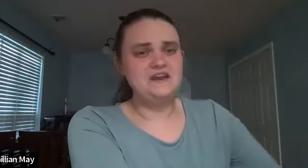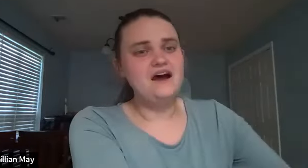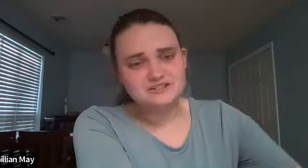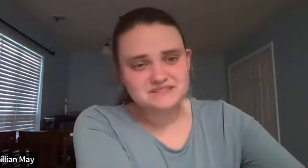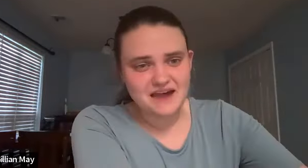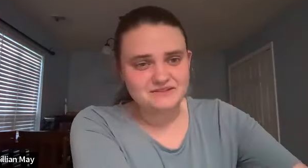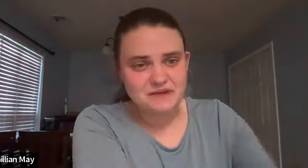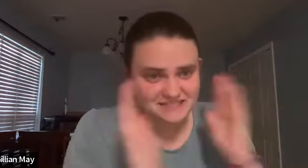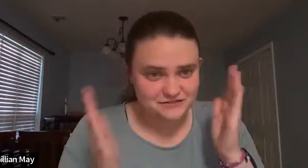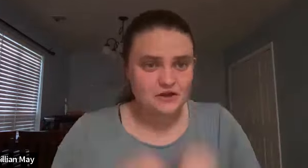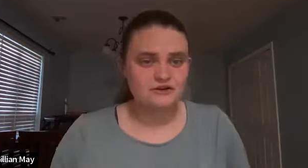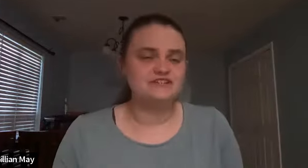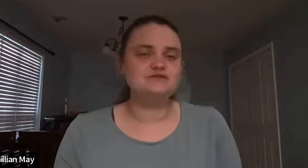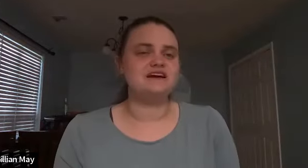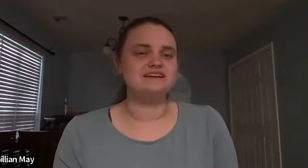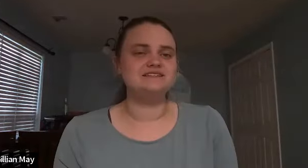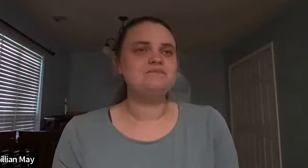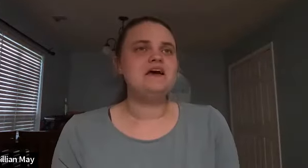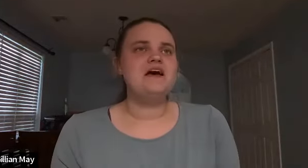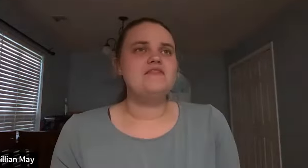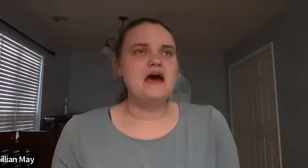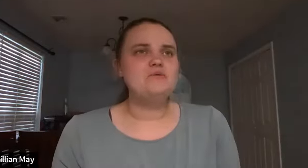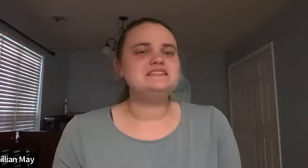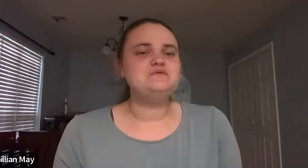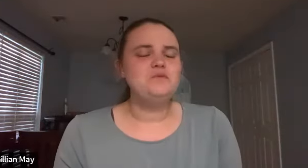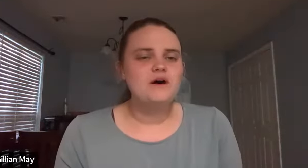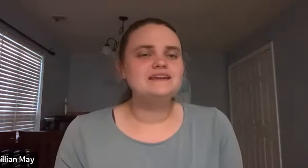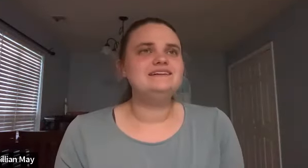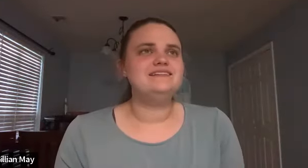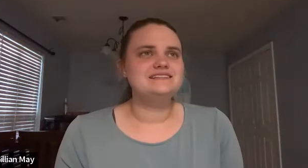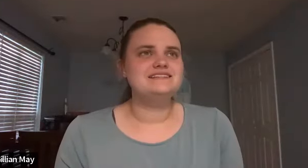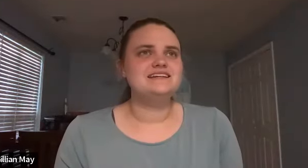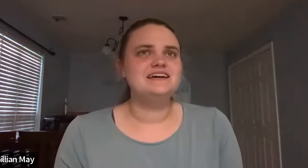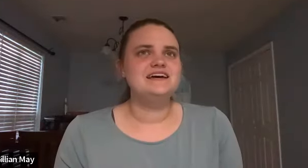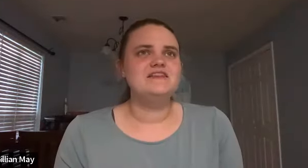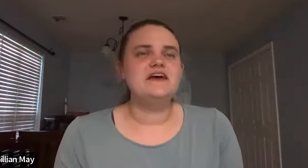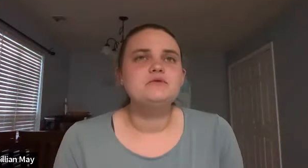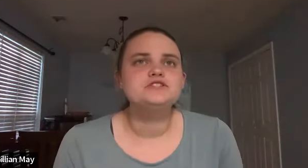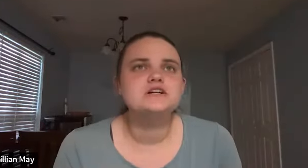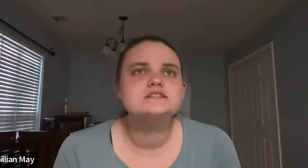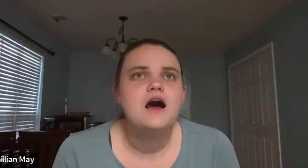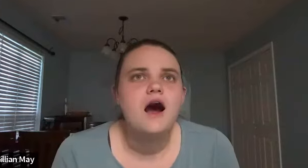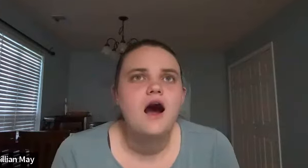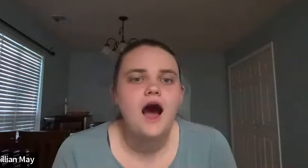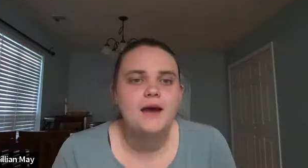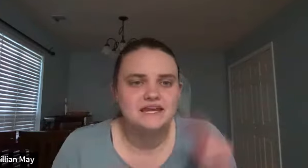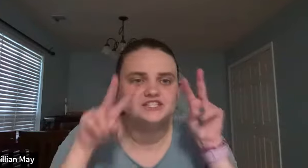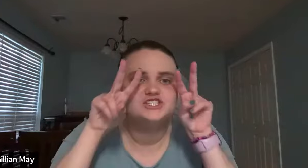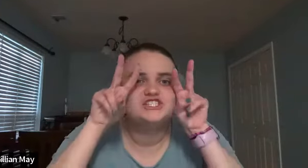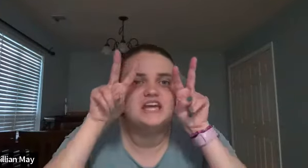not used to having to pay attention for longer than 2 seconds. That was the one lesson they were just,